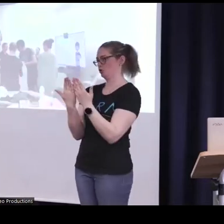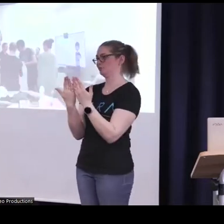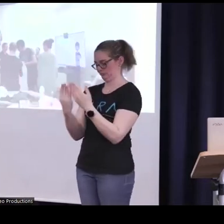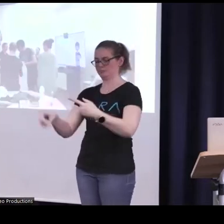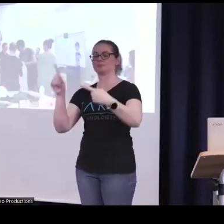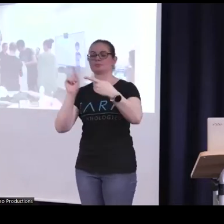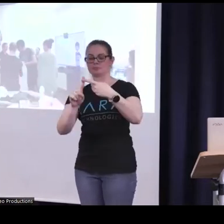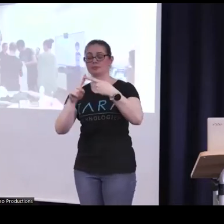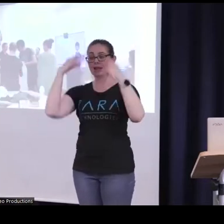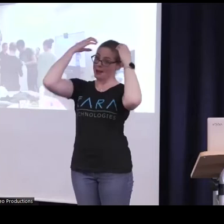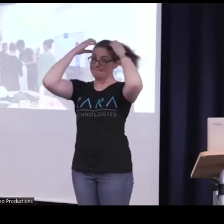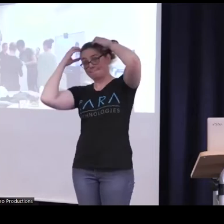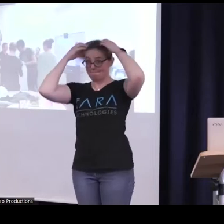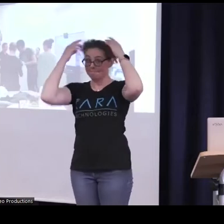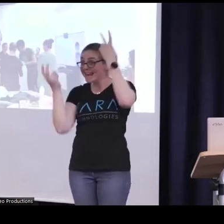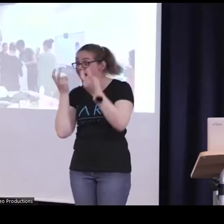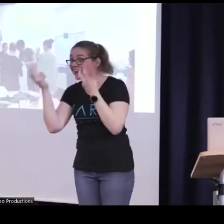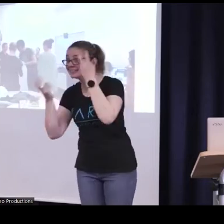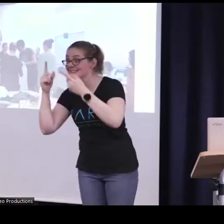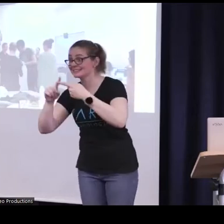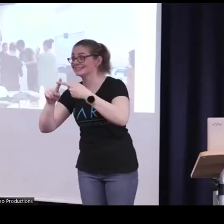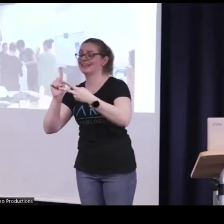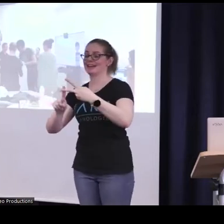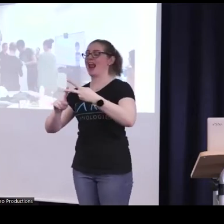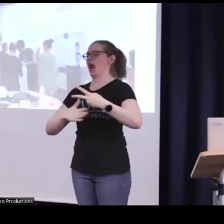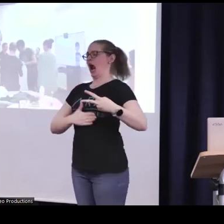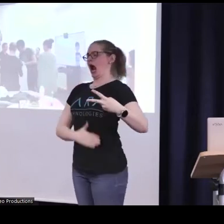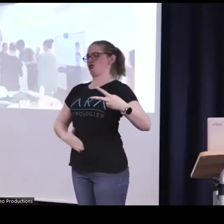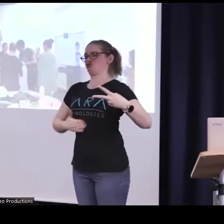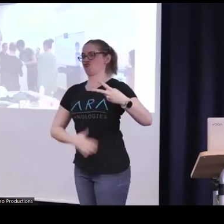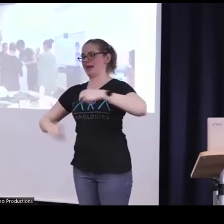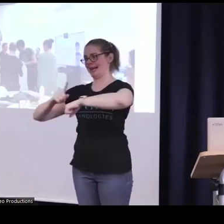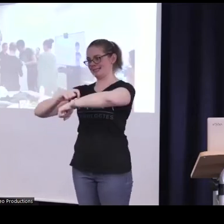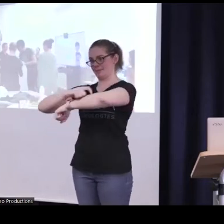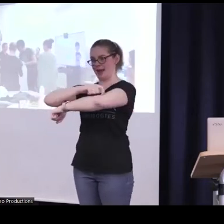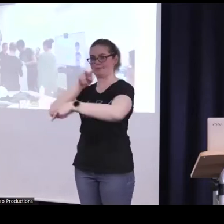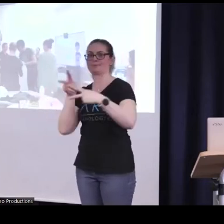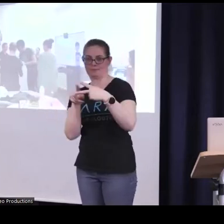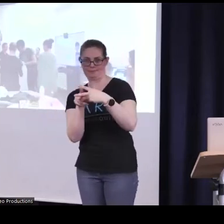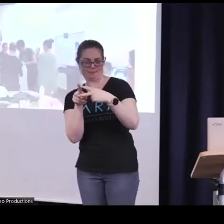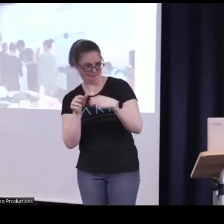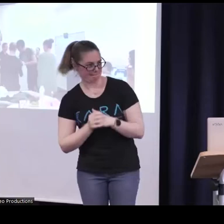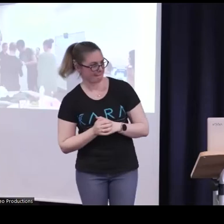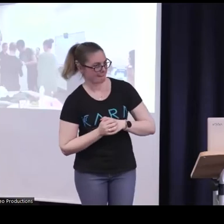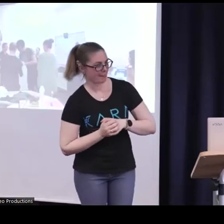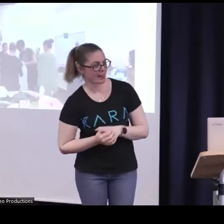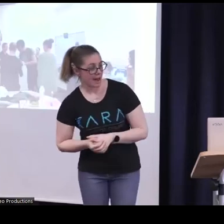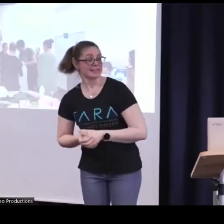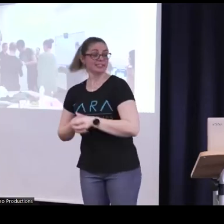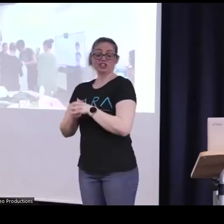motion capture, we did two books. So we did the Teddy Bear Hunt and the Very Hungry Caterpillar.